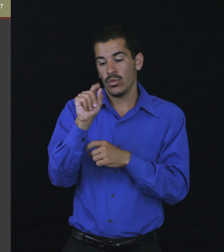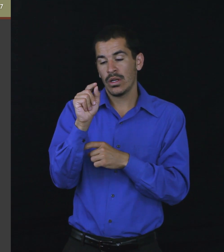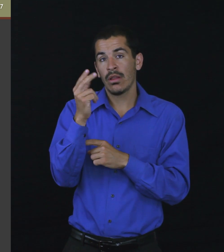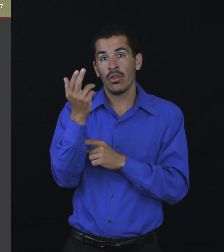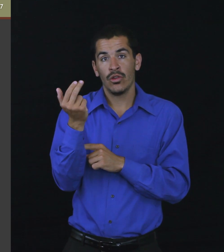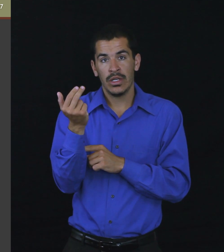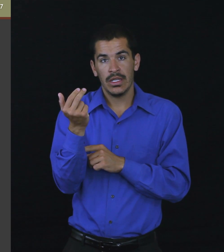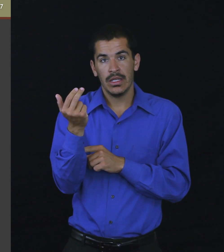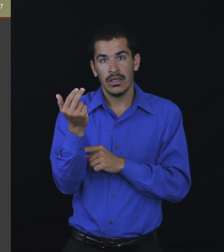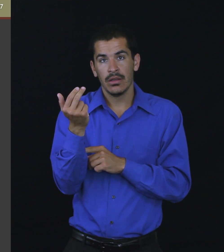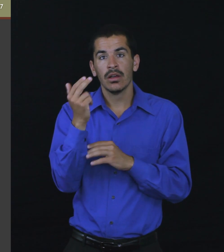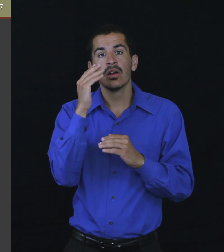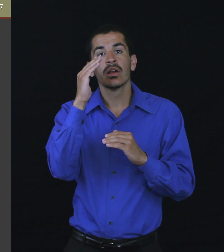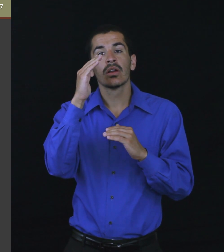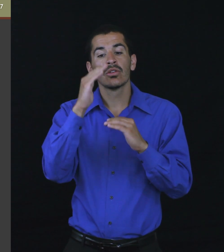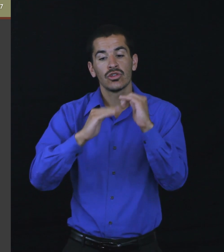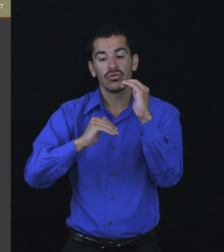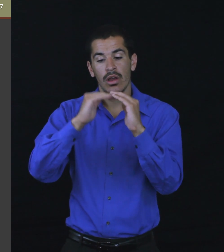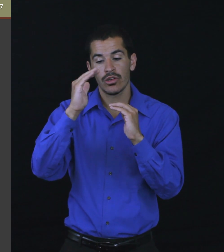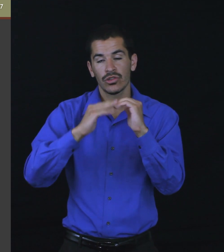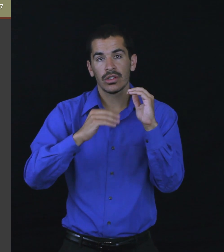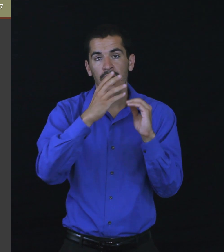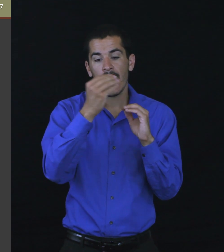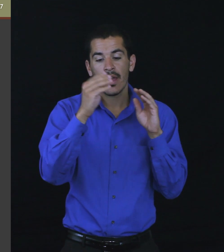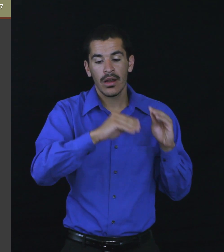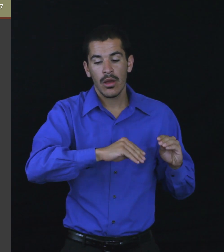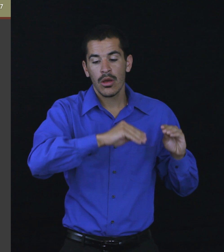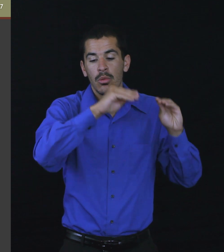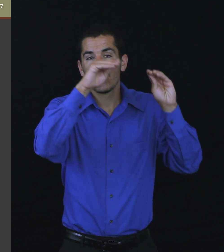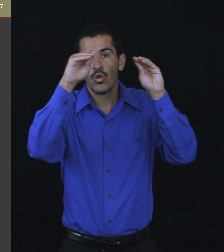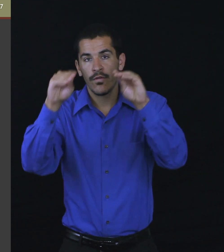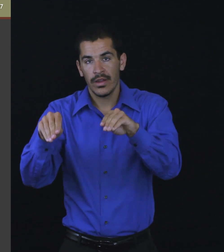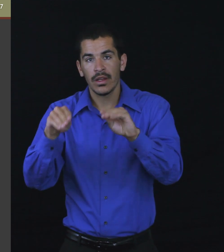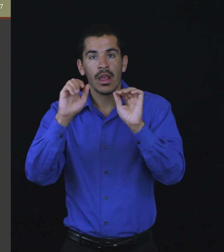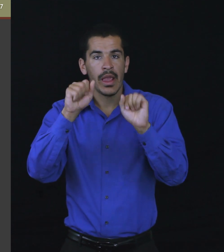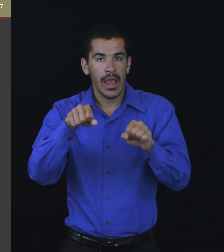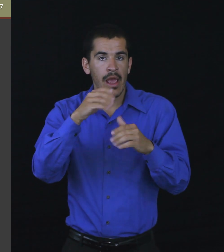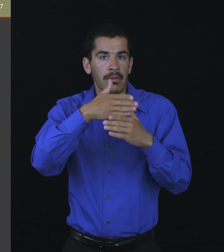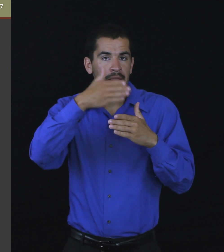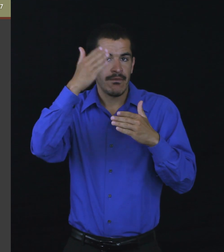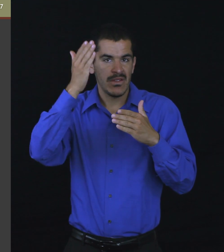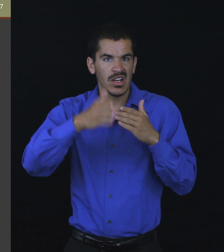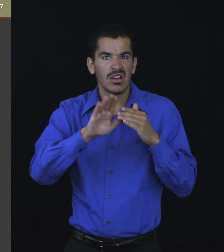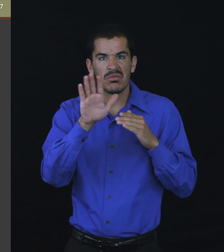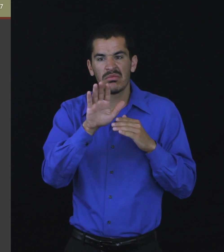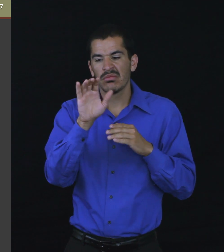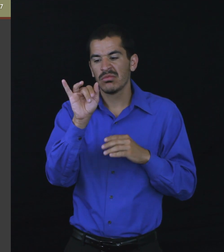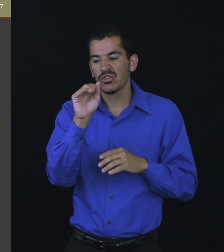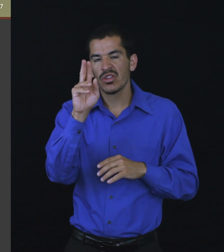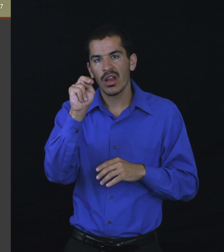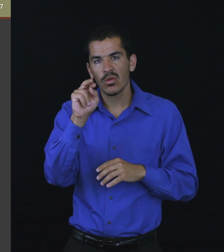Construction and move-in can be completed by early 2016.